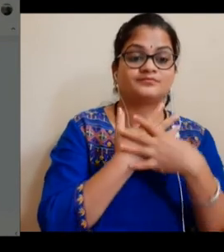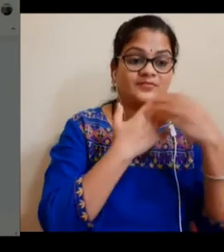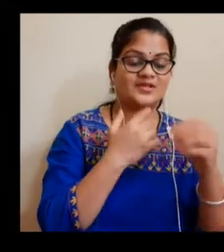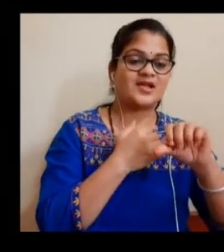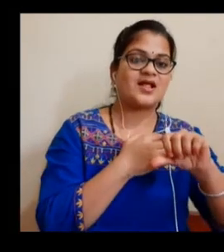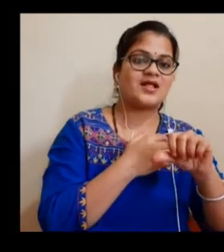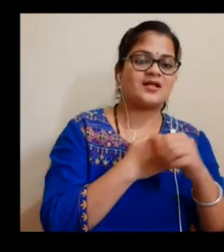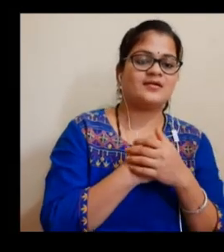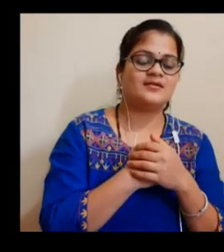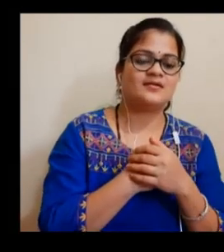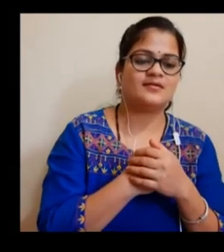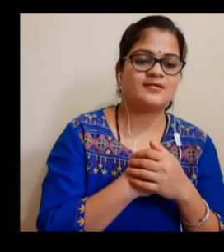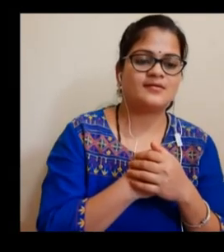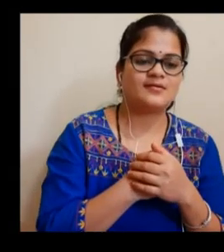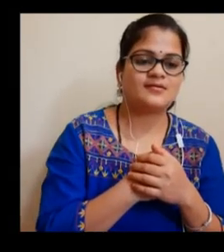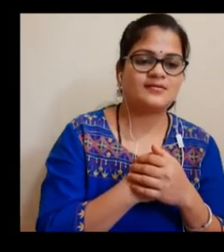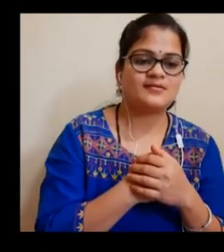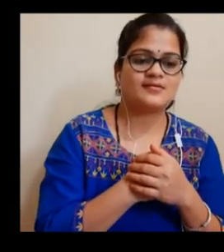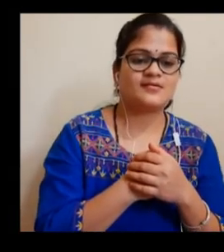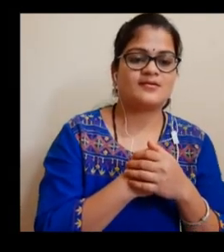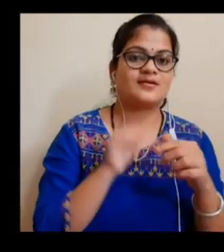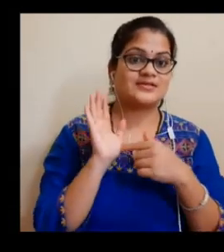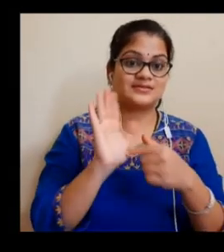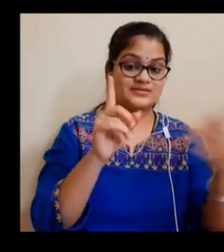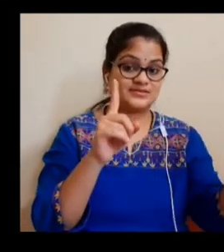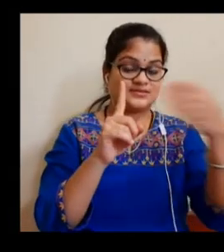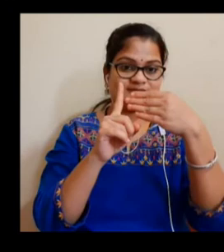Paste it in another place.